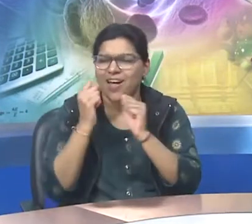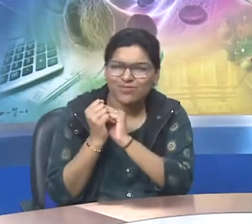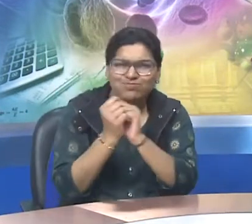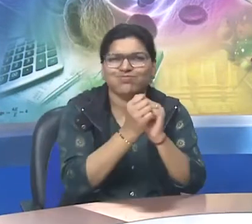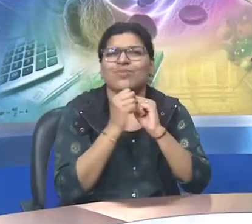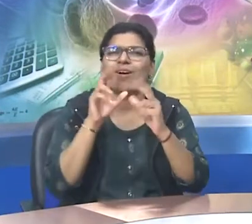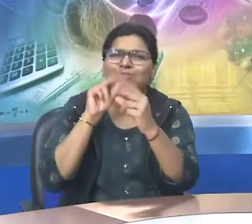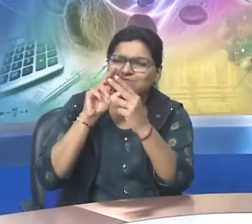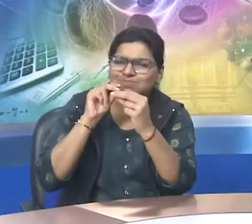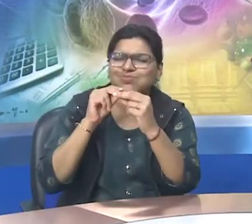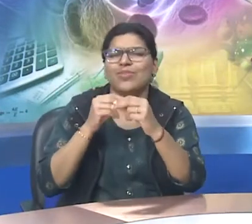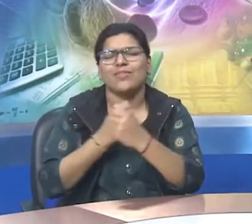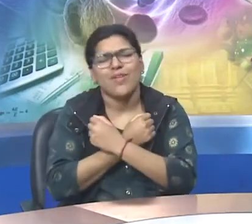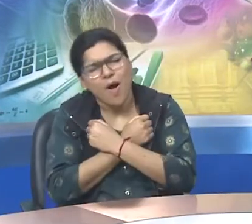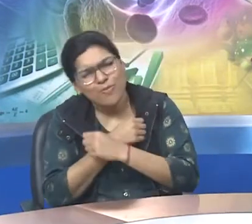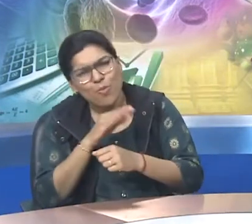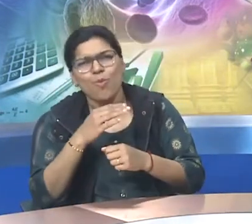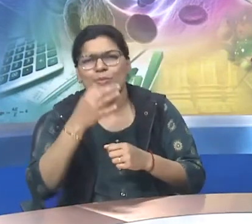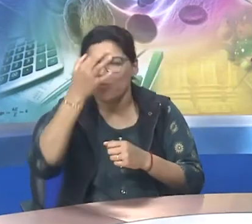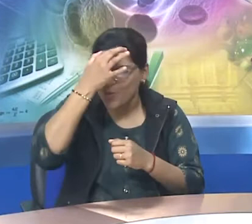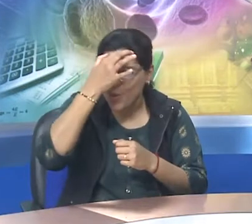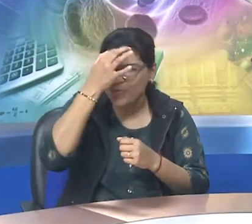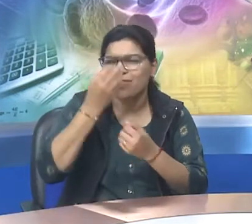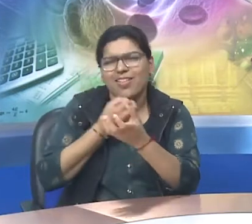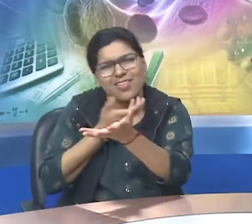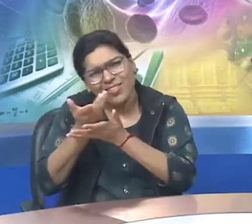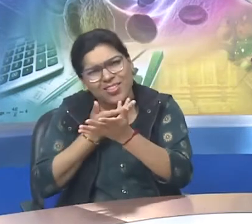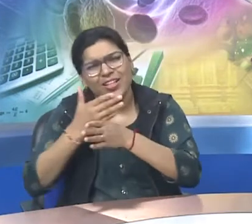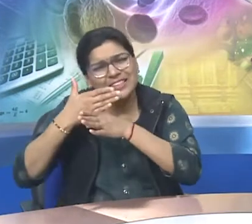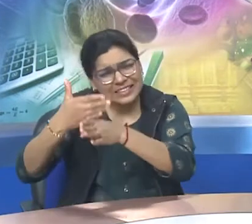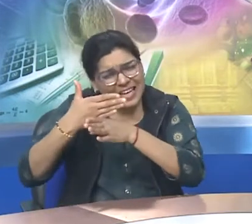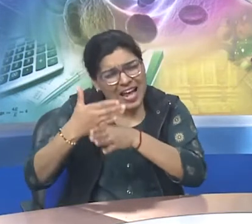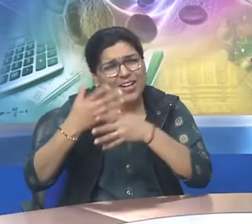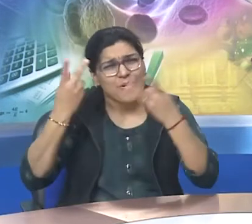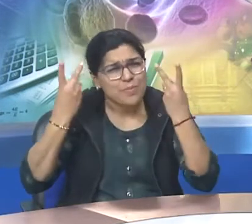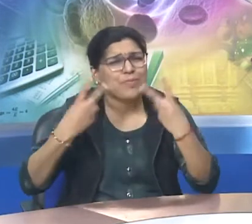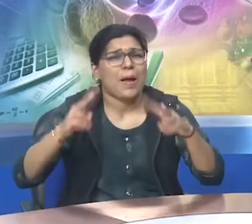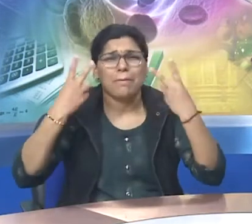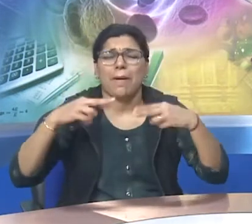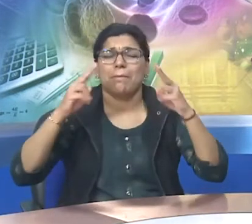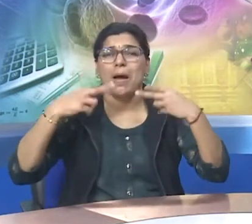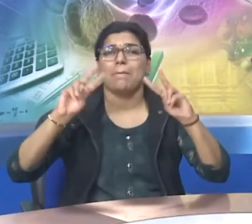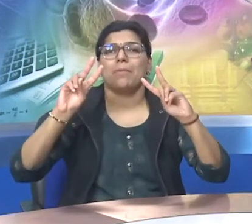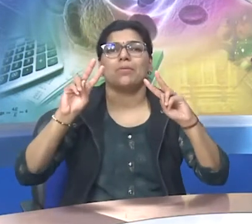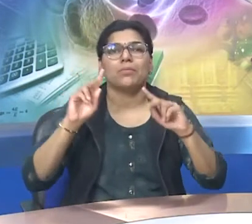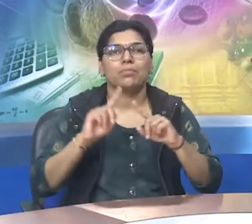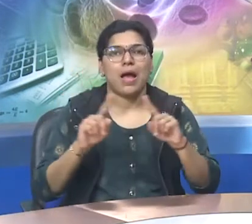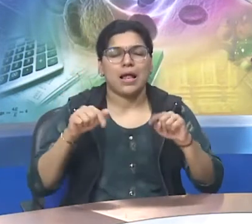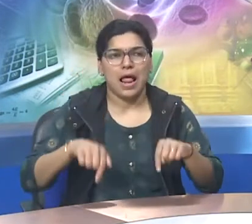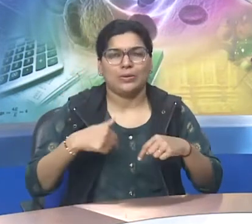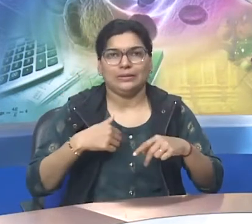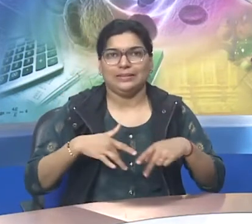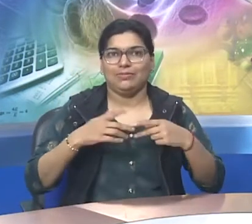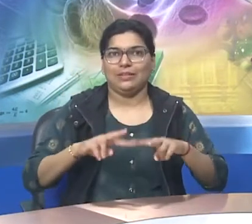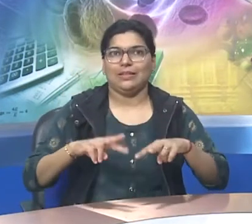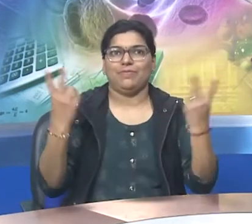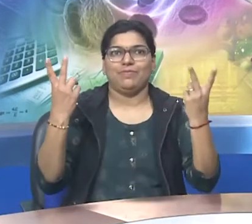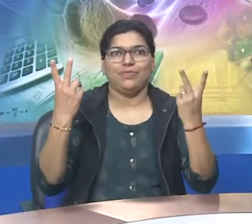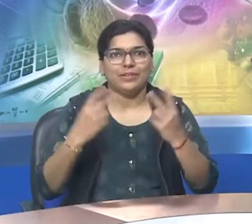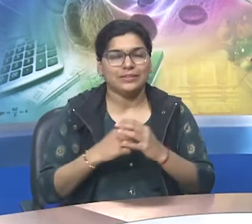She thinks of going there and to peer through the window of that house and to listen to that frozen air